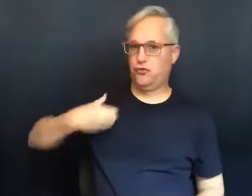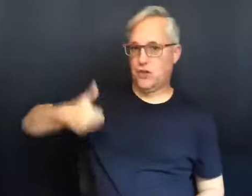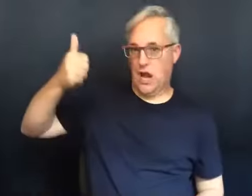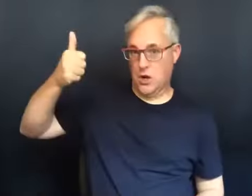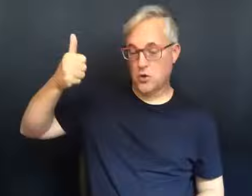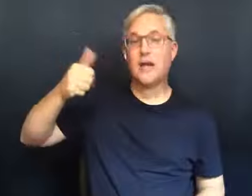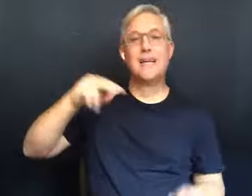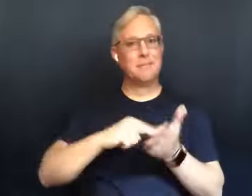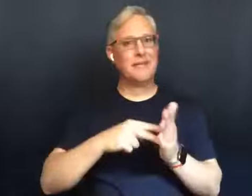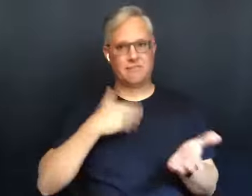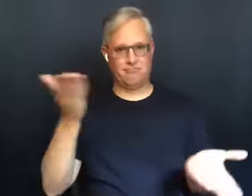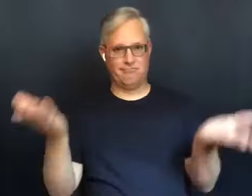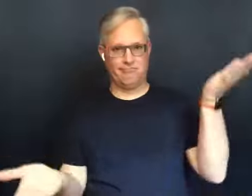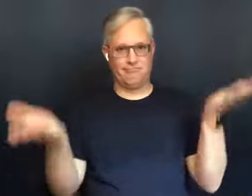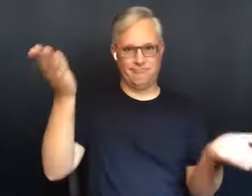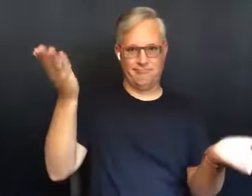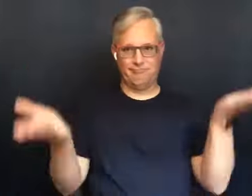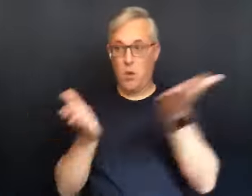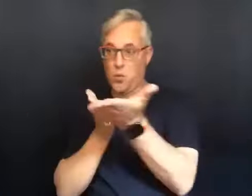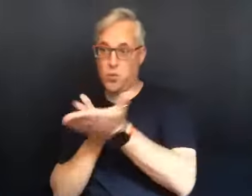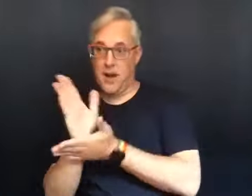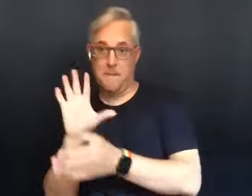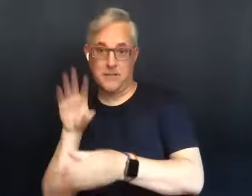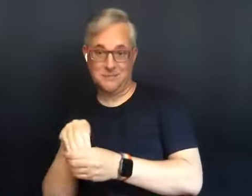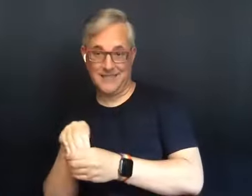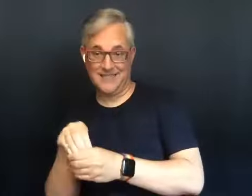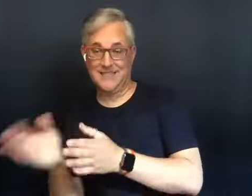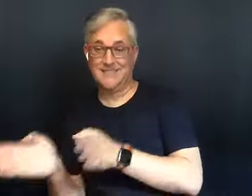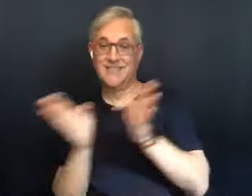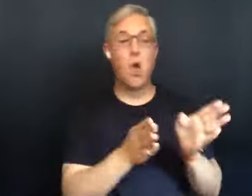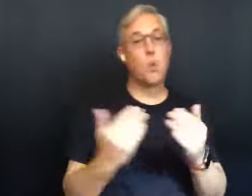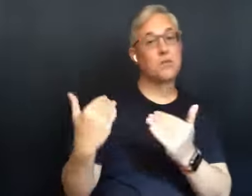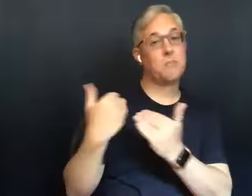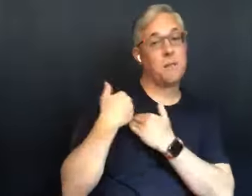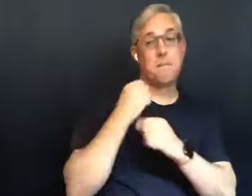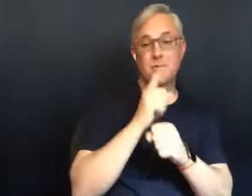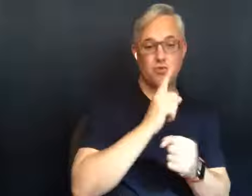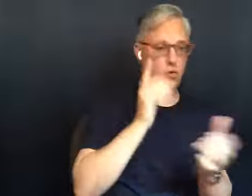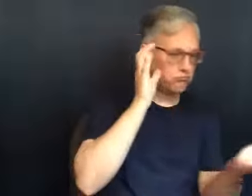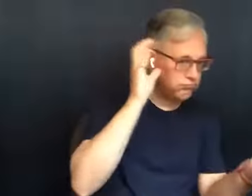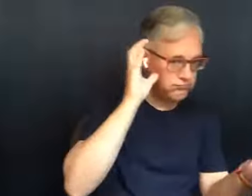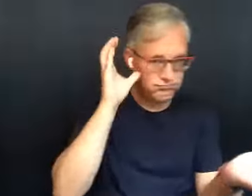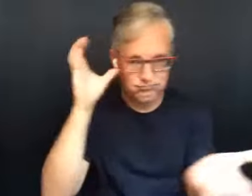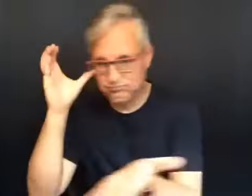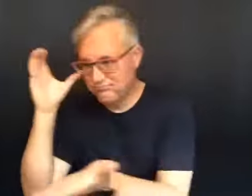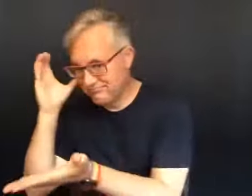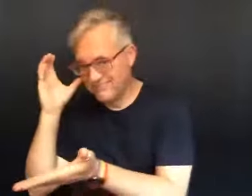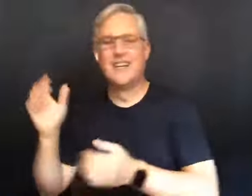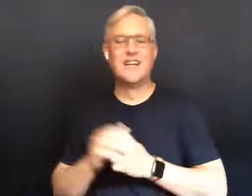in my Grapevine Committee, for which I was the chair, so I had to balance my right of participation with the responsibility to